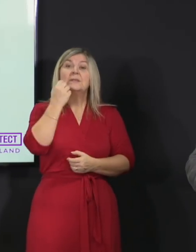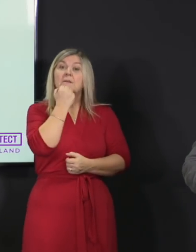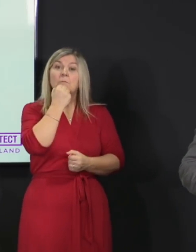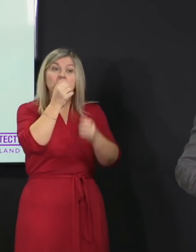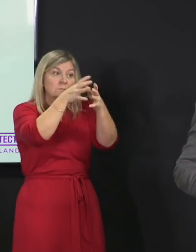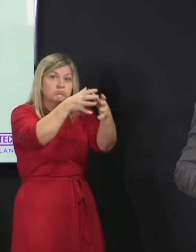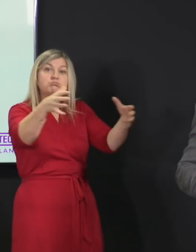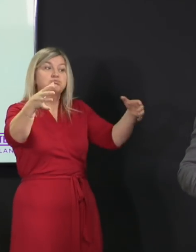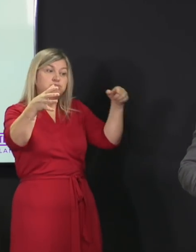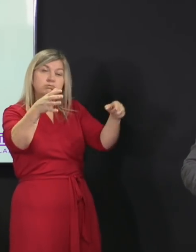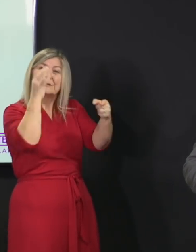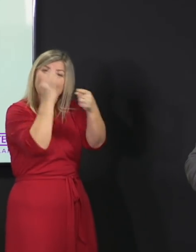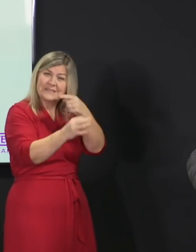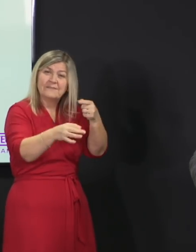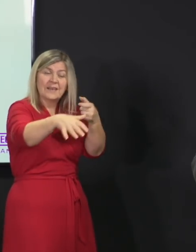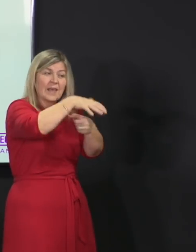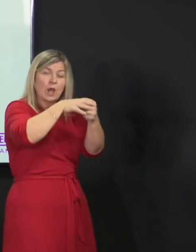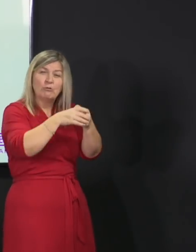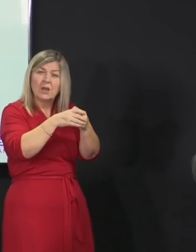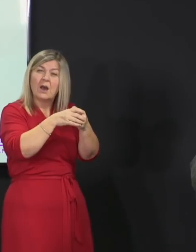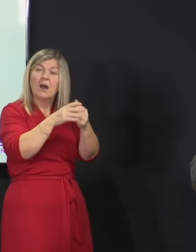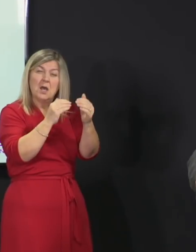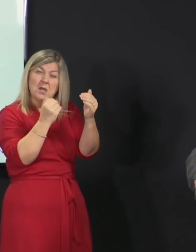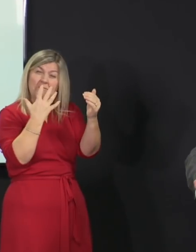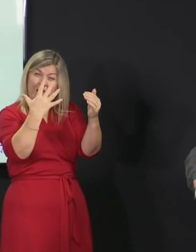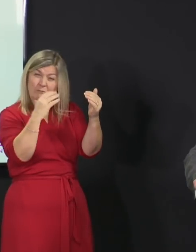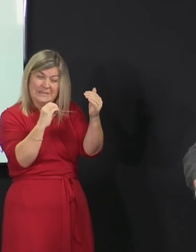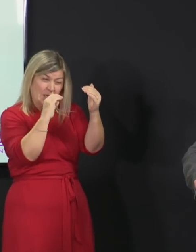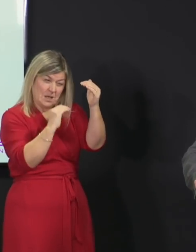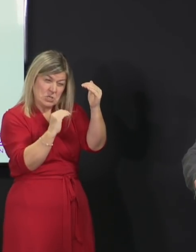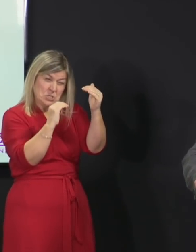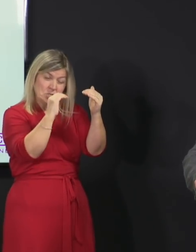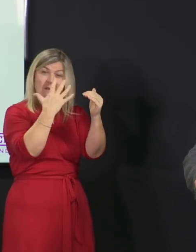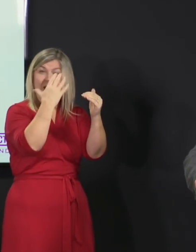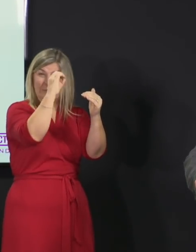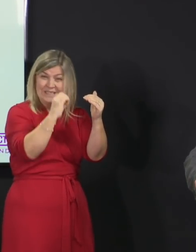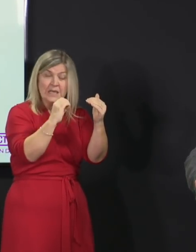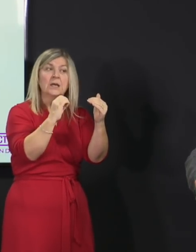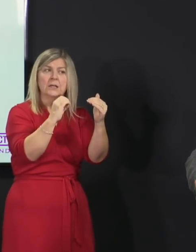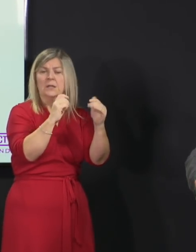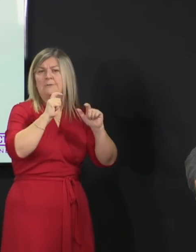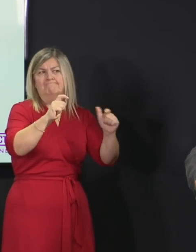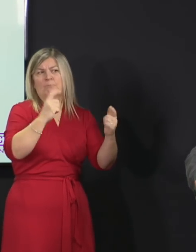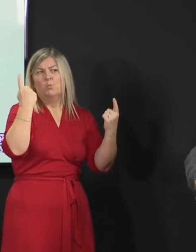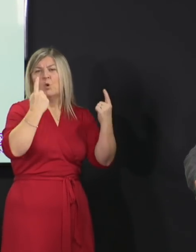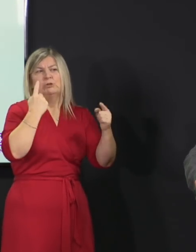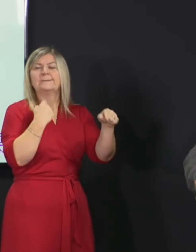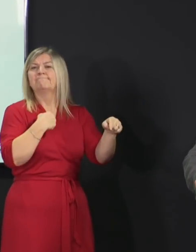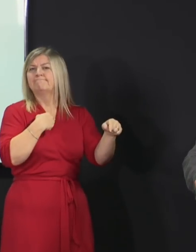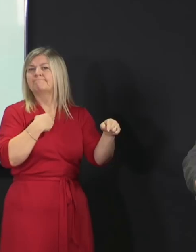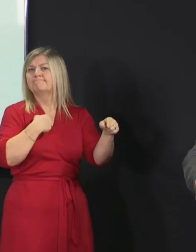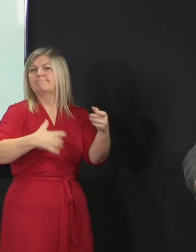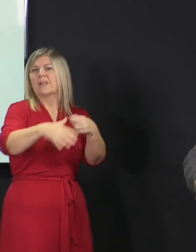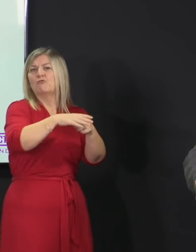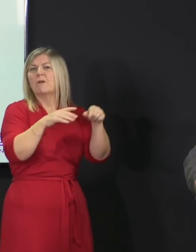with a rise in that percentage positivity, again, that gives me cause for concern. It means that I would always want to be that bit